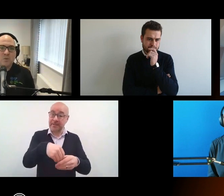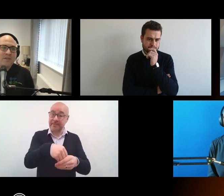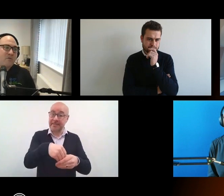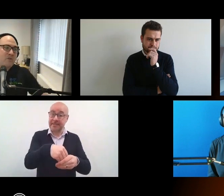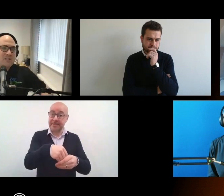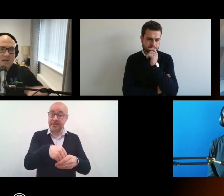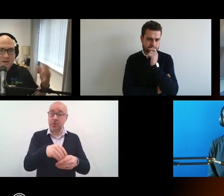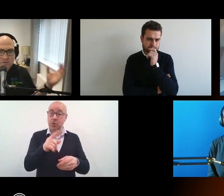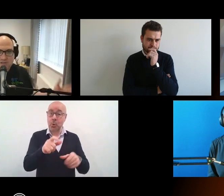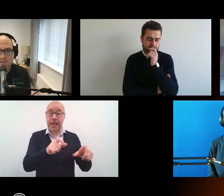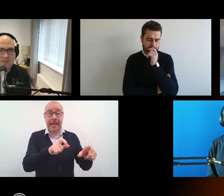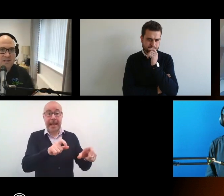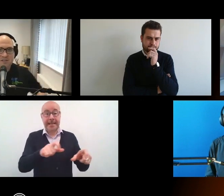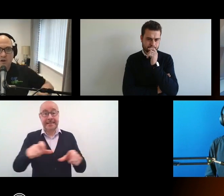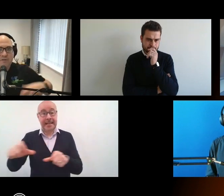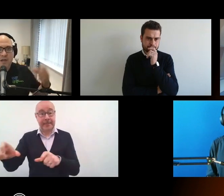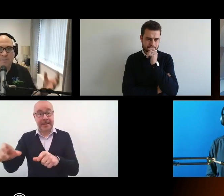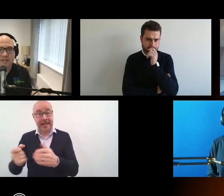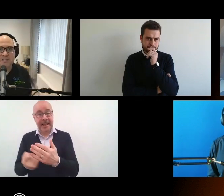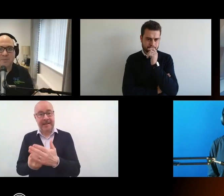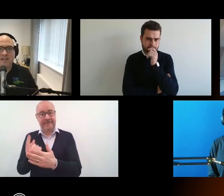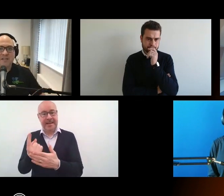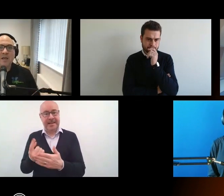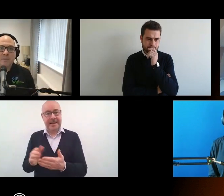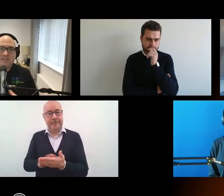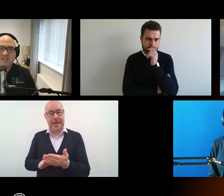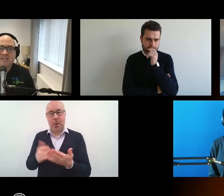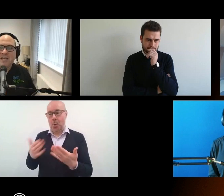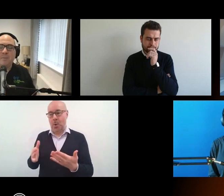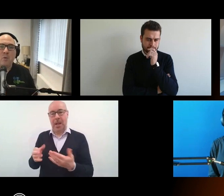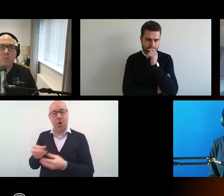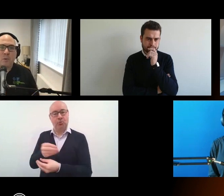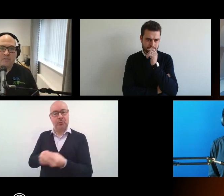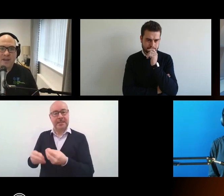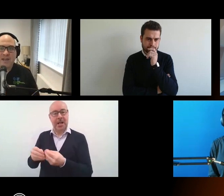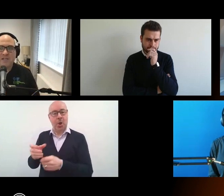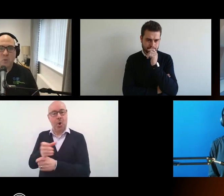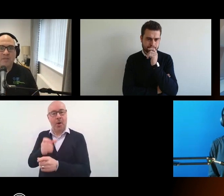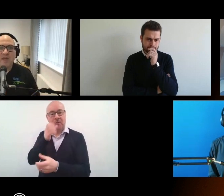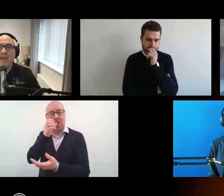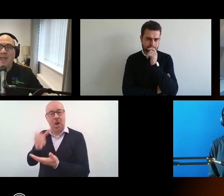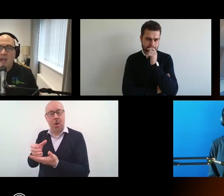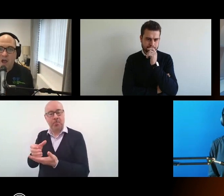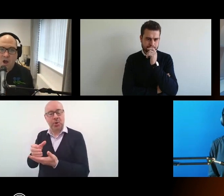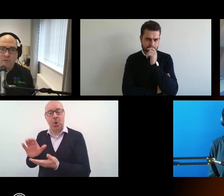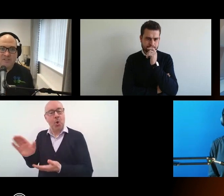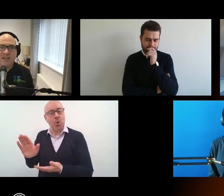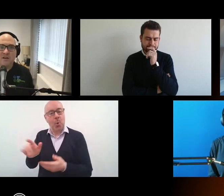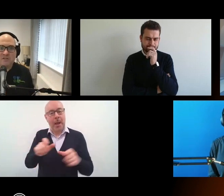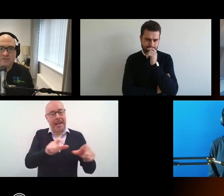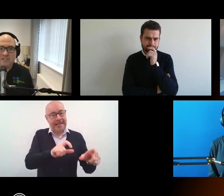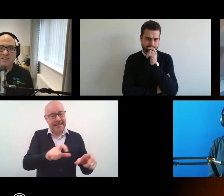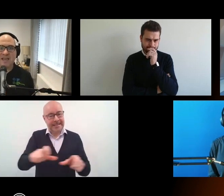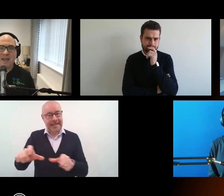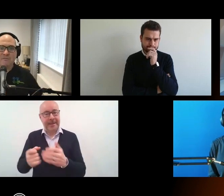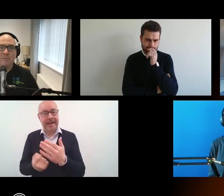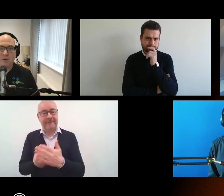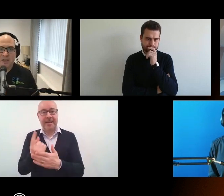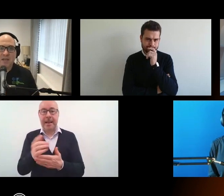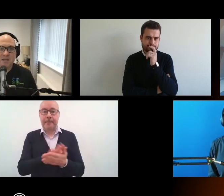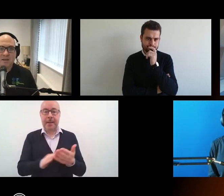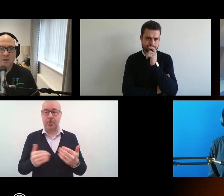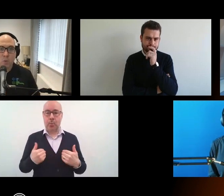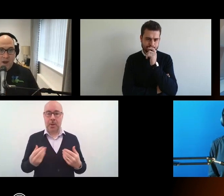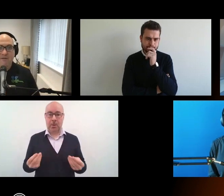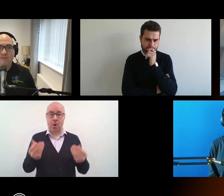is not just one that recycles its coffee cups and its plates, but a sustainable event is one that offers inclusivity to